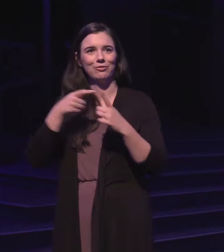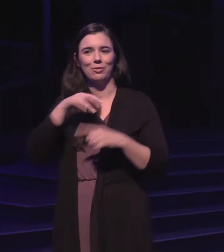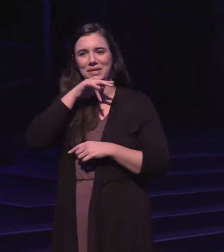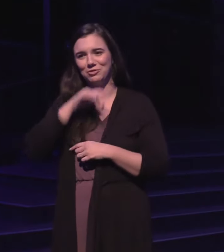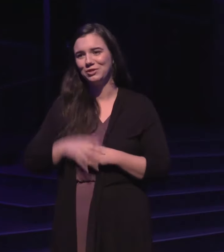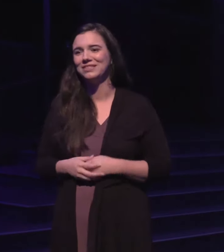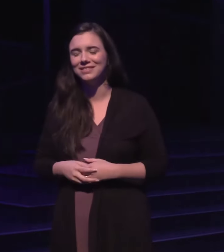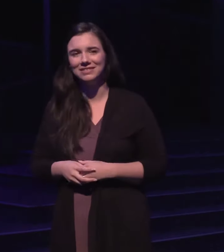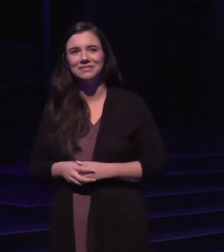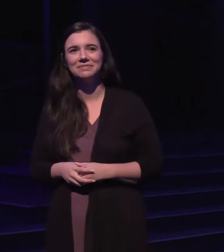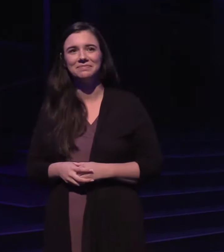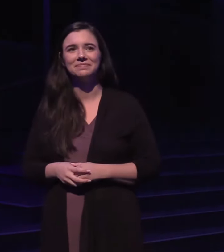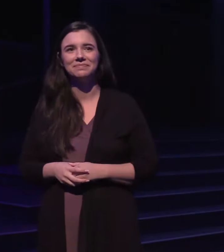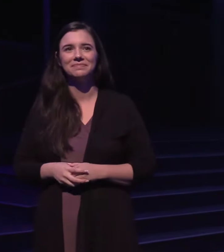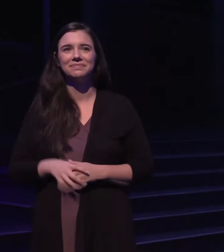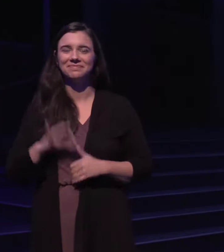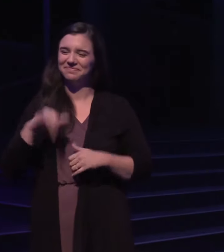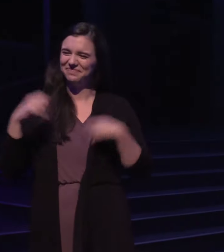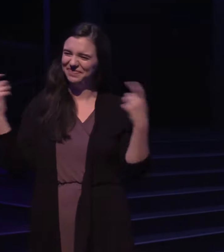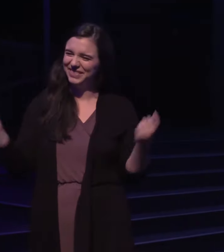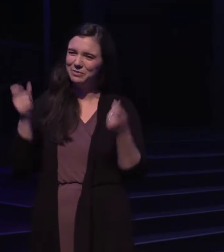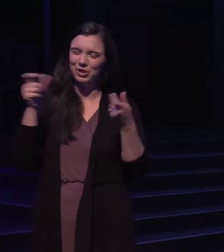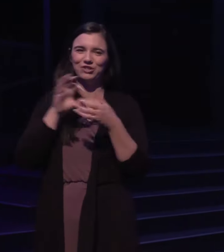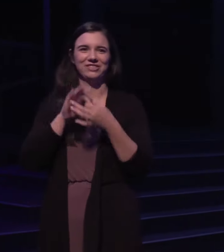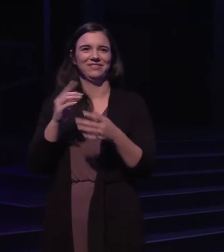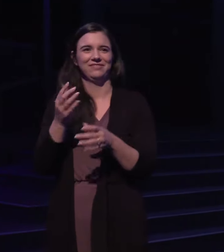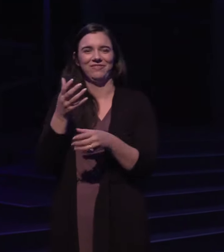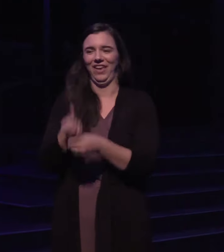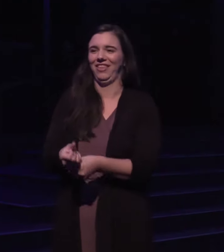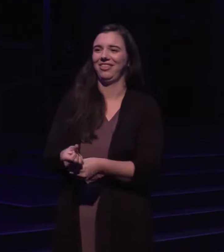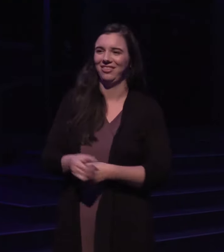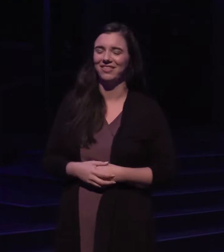ashes, a celebration of faith.